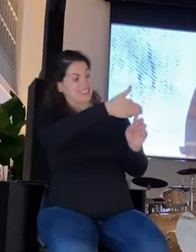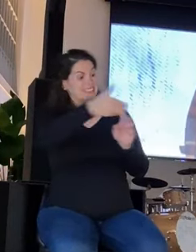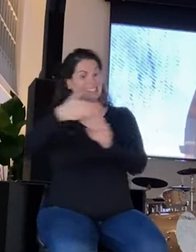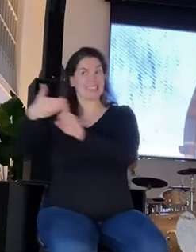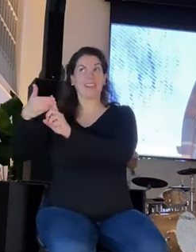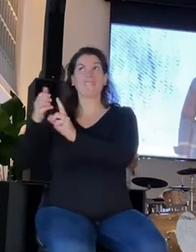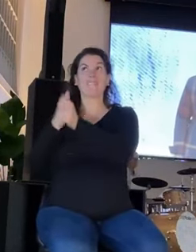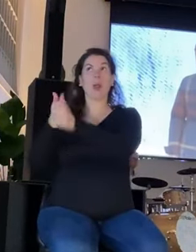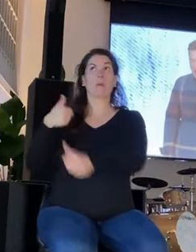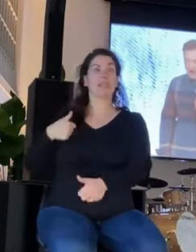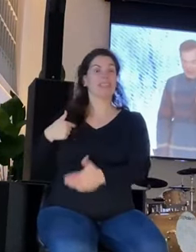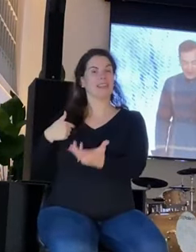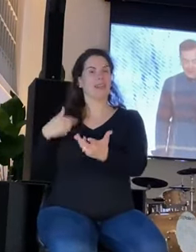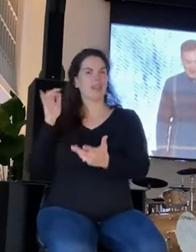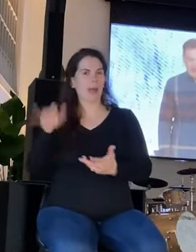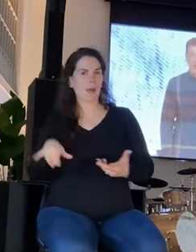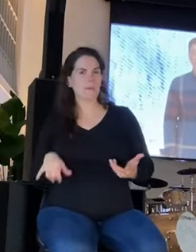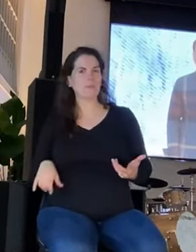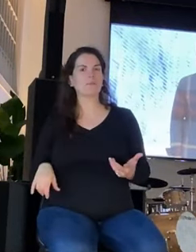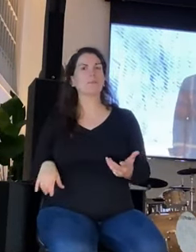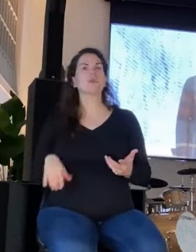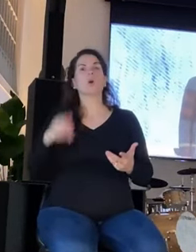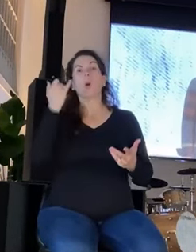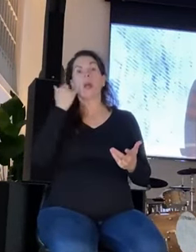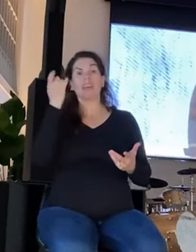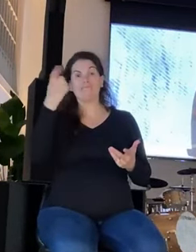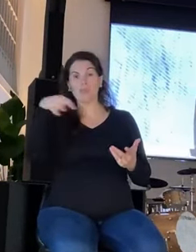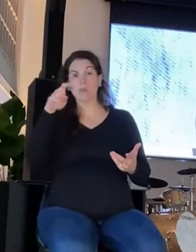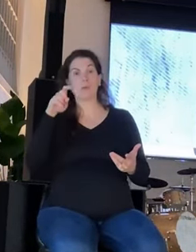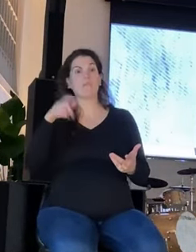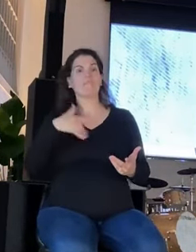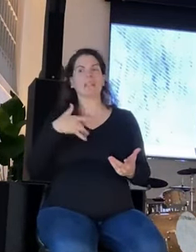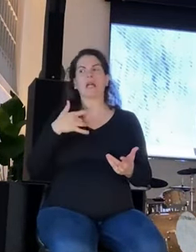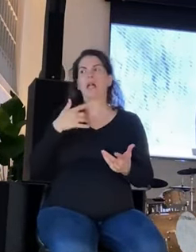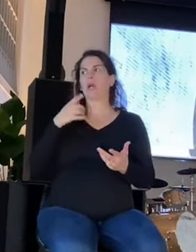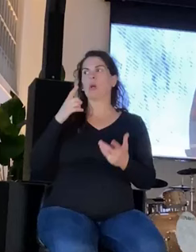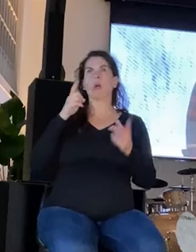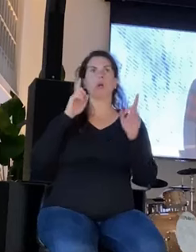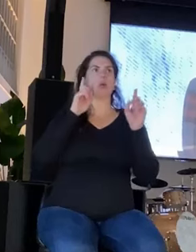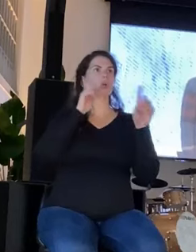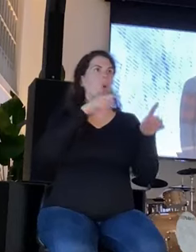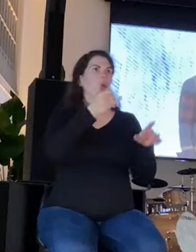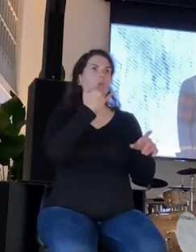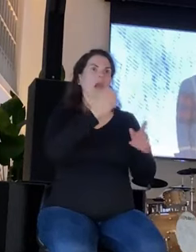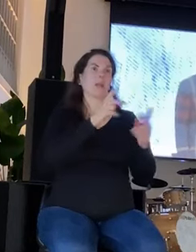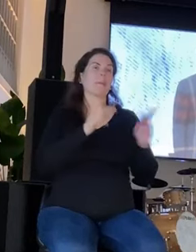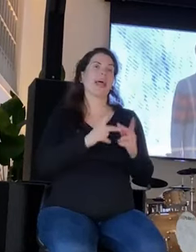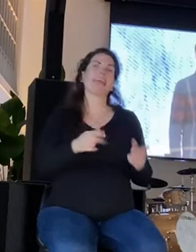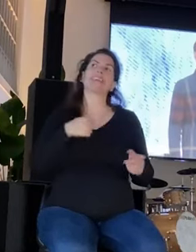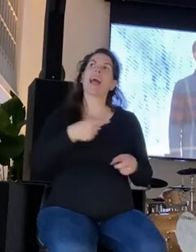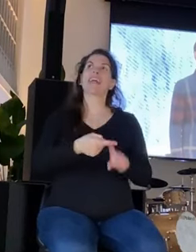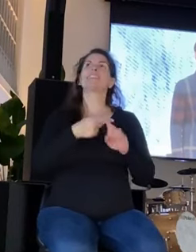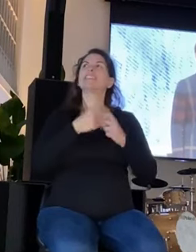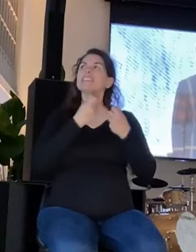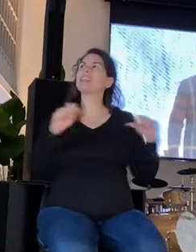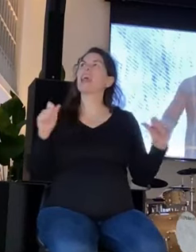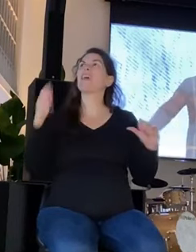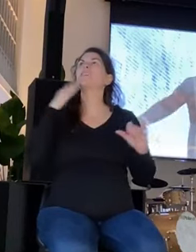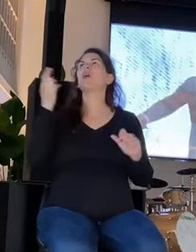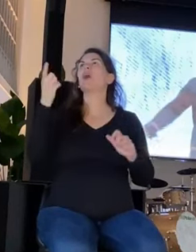today. The first prayer I want to pray are for those of you that need to turn around. Like you're saved, you know Jesus, but you've just